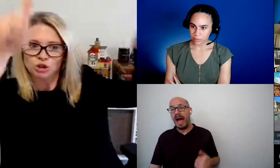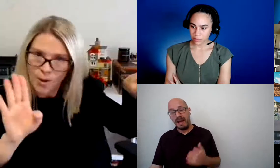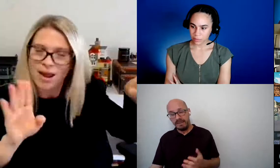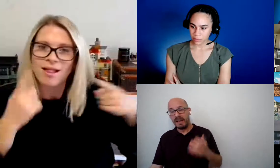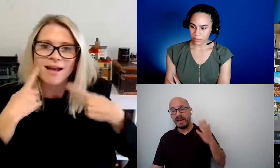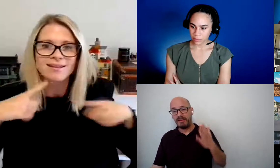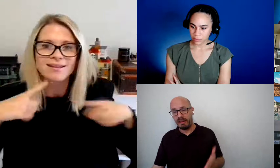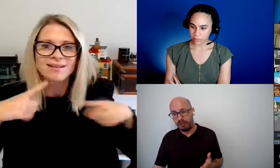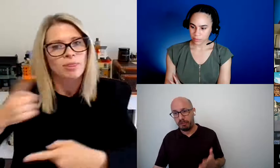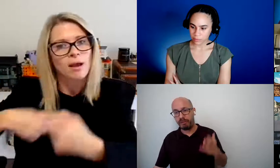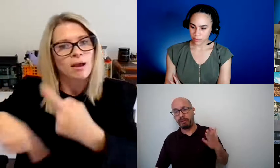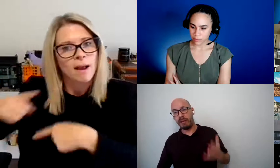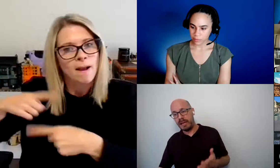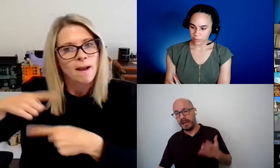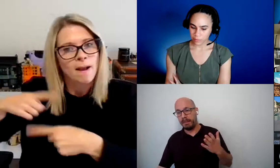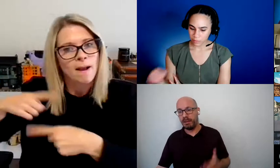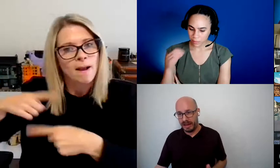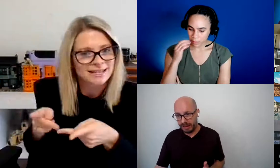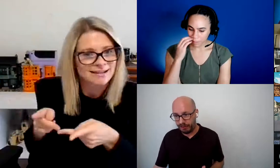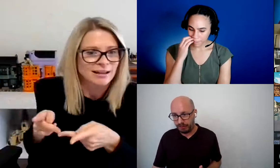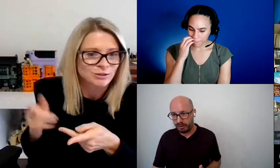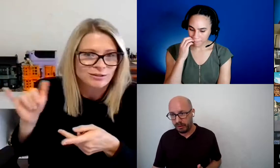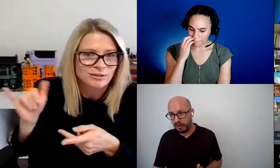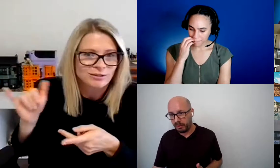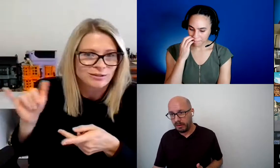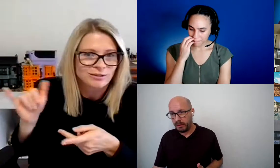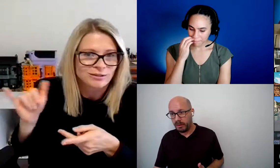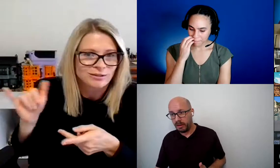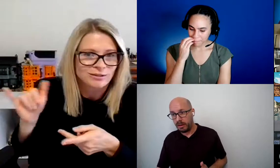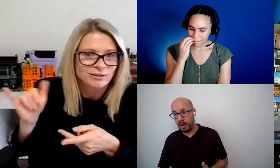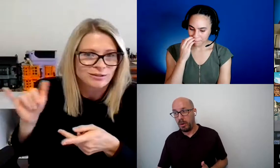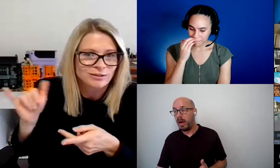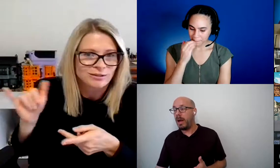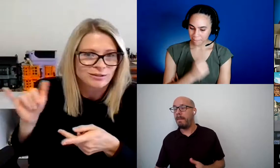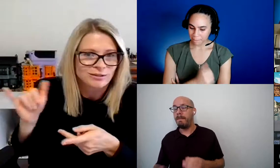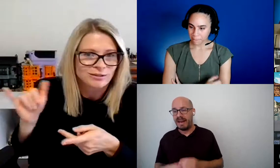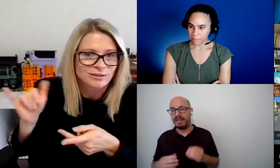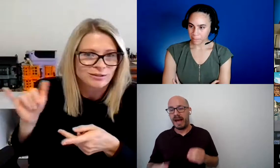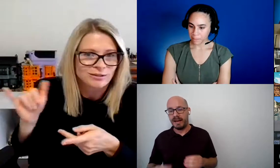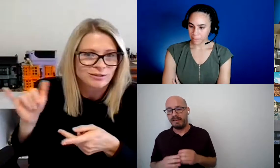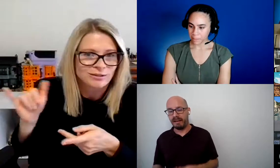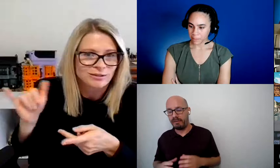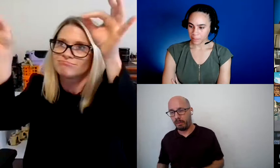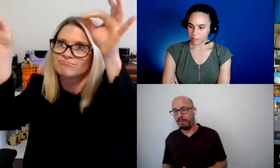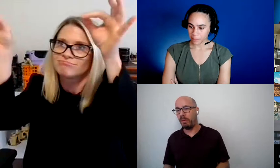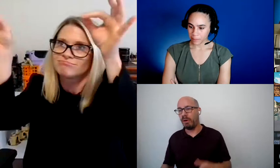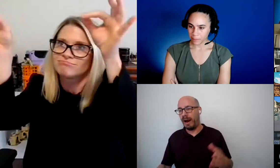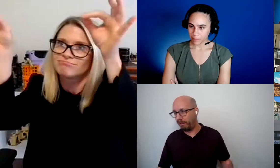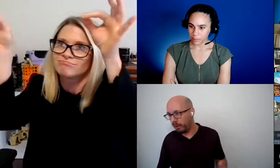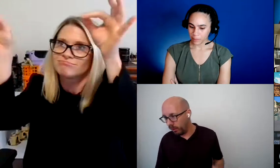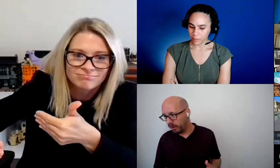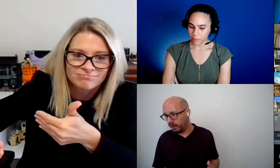Having an accessible screen in place makes that accessible for everyone.